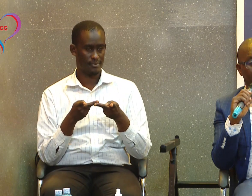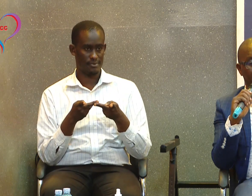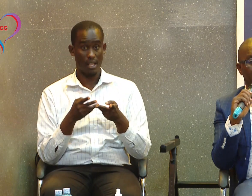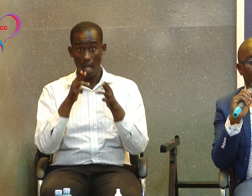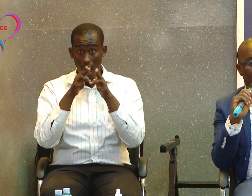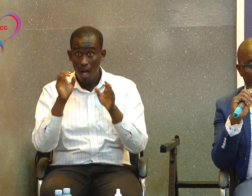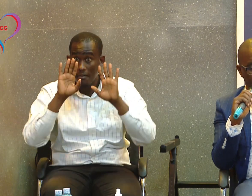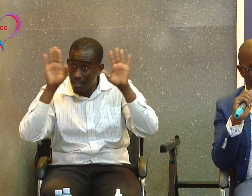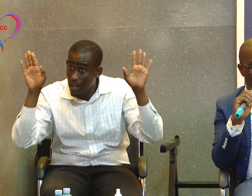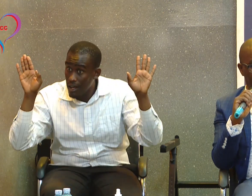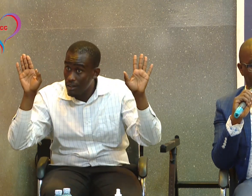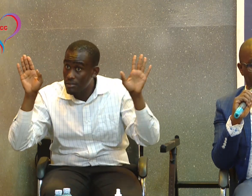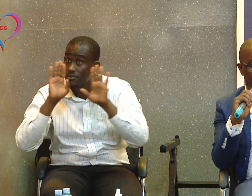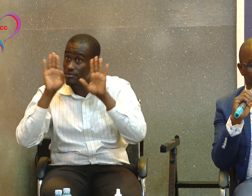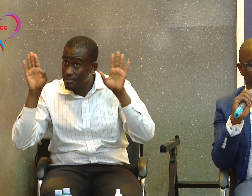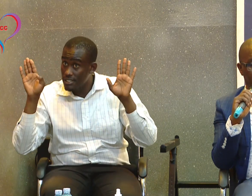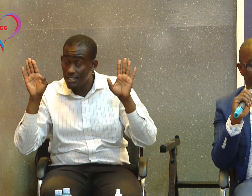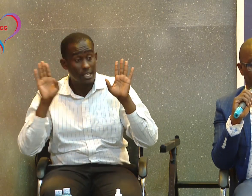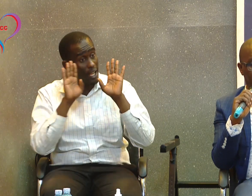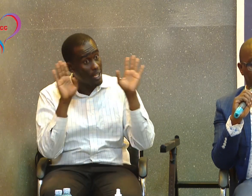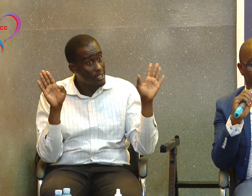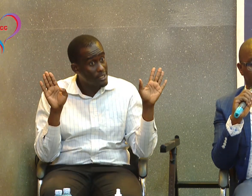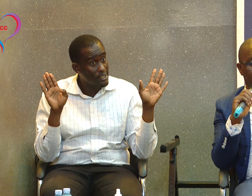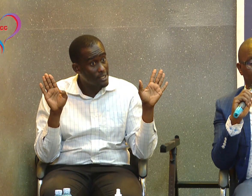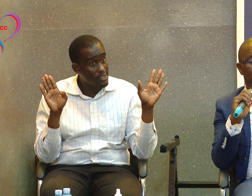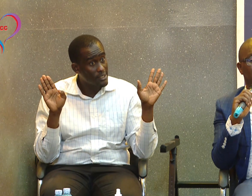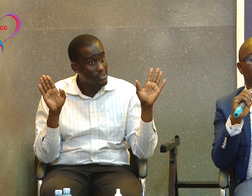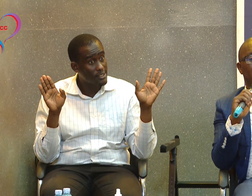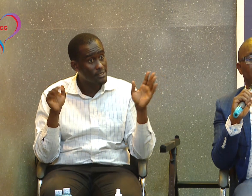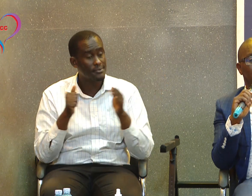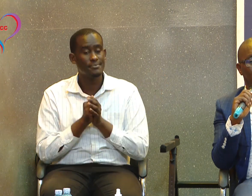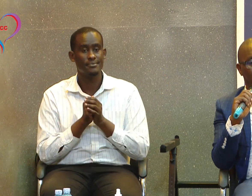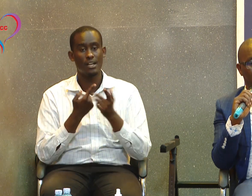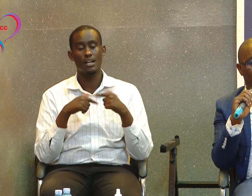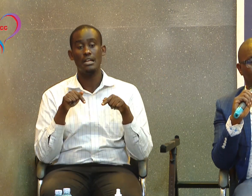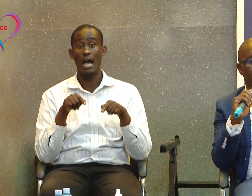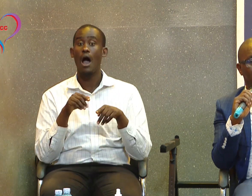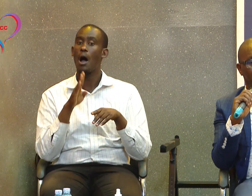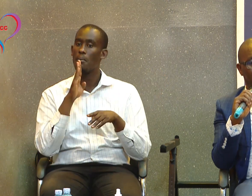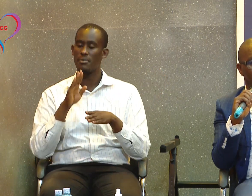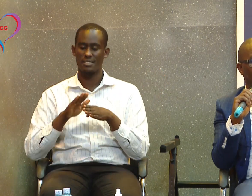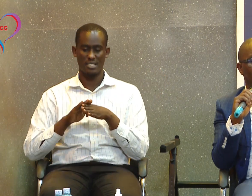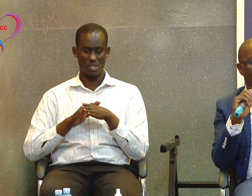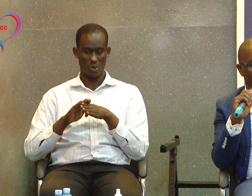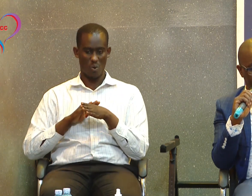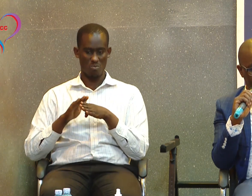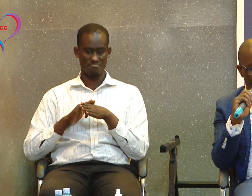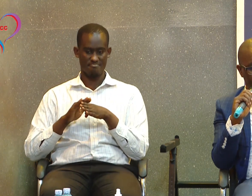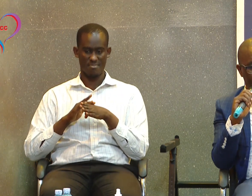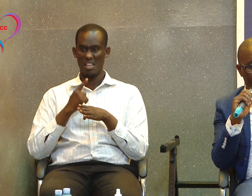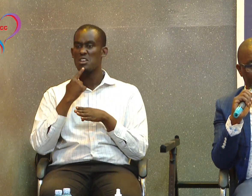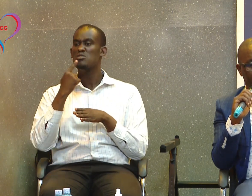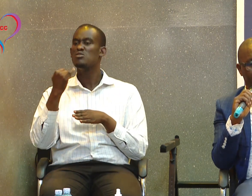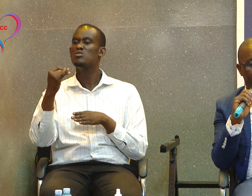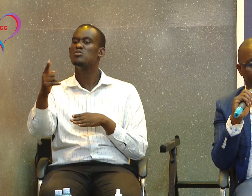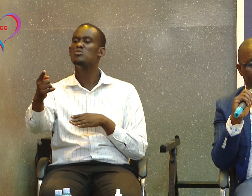you understand what I've said. Today I've been very slow so that you don't say about dayanguwa.